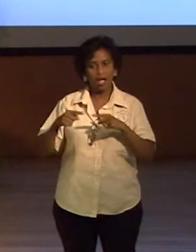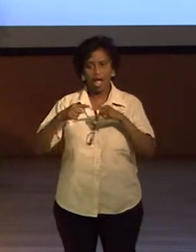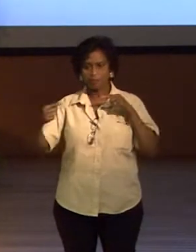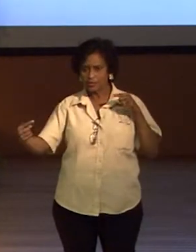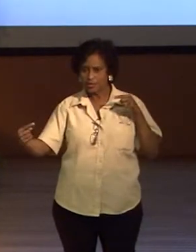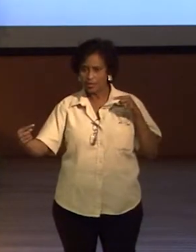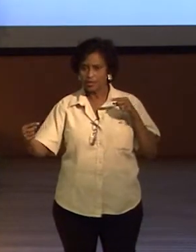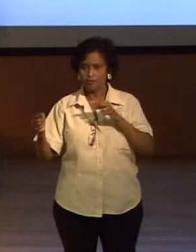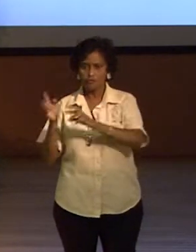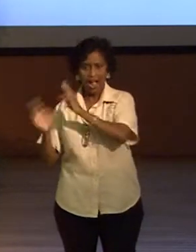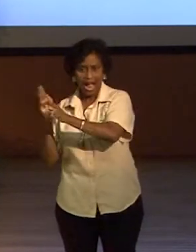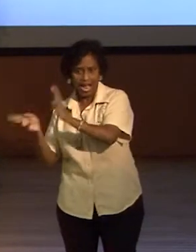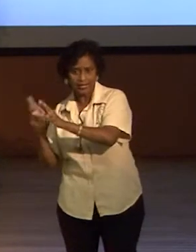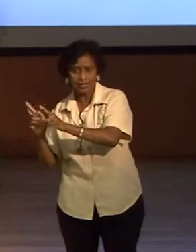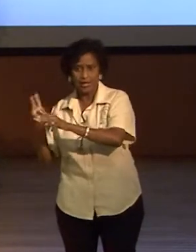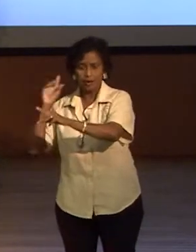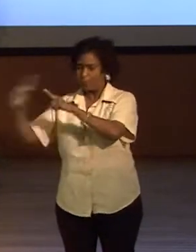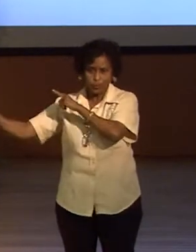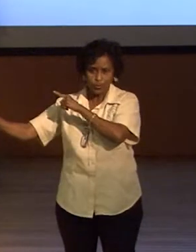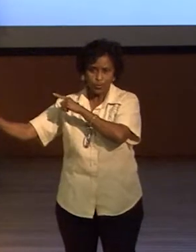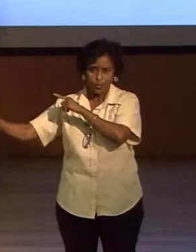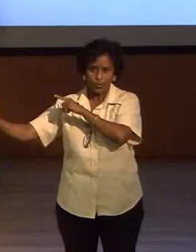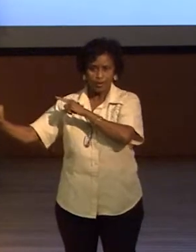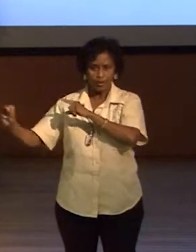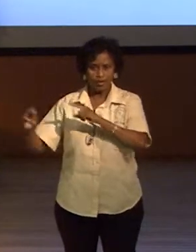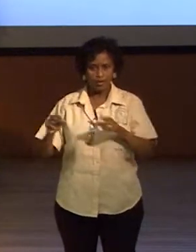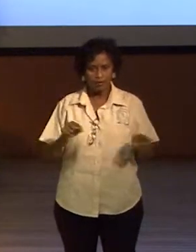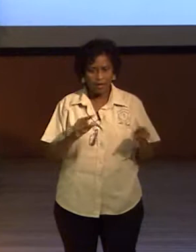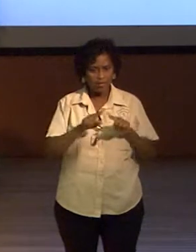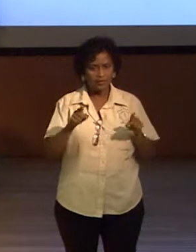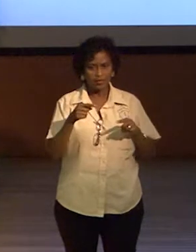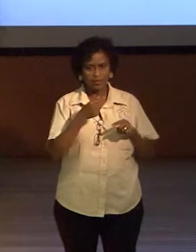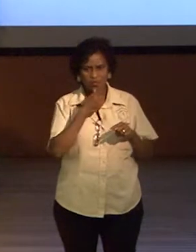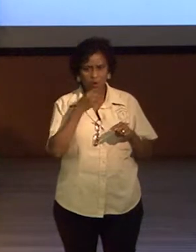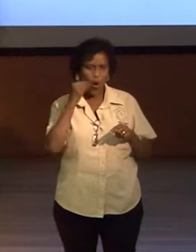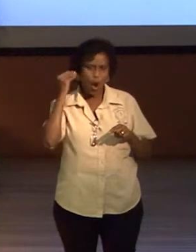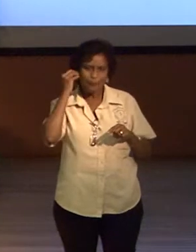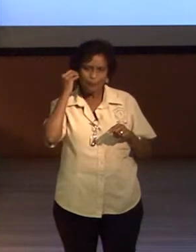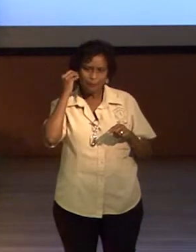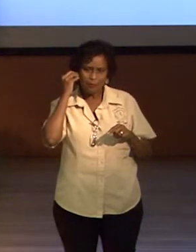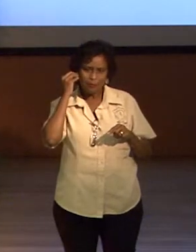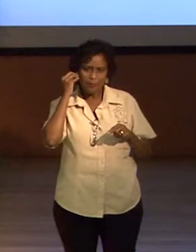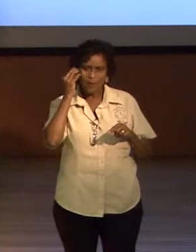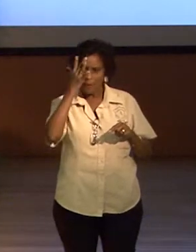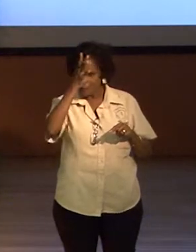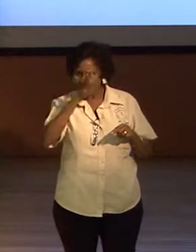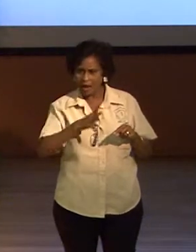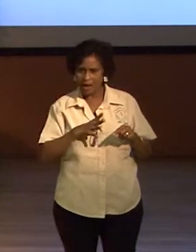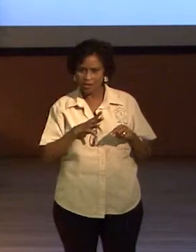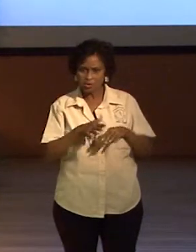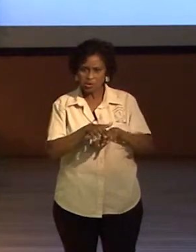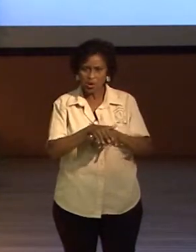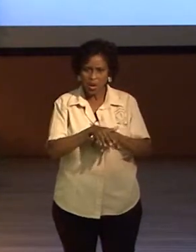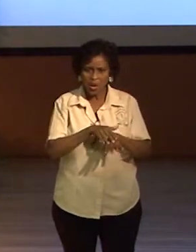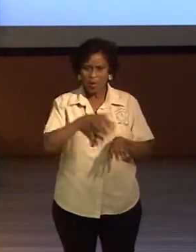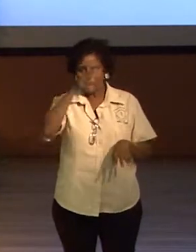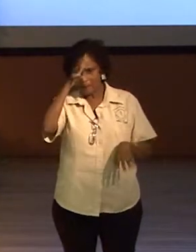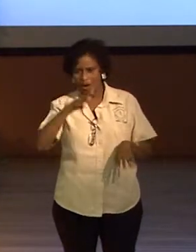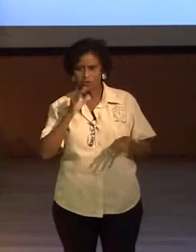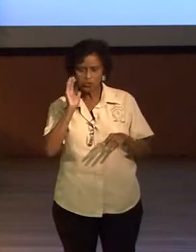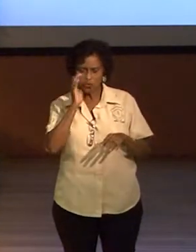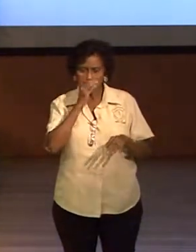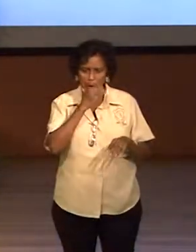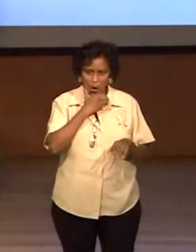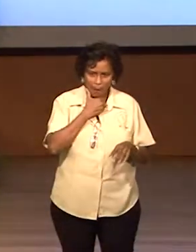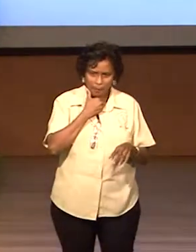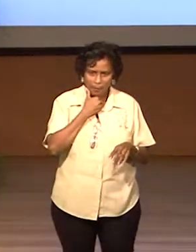with natural legs now occurred, and they talked about him being shy and embarrassed when